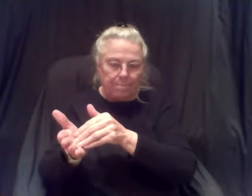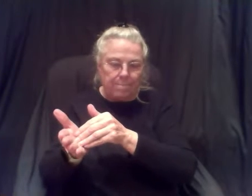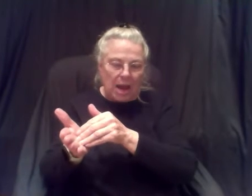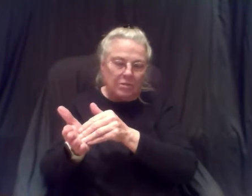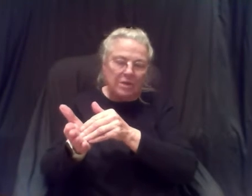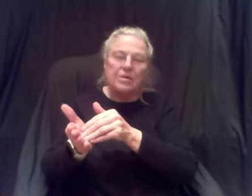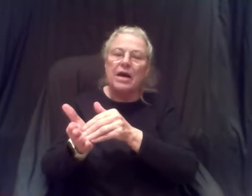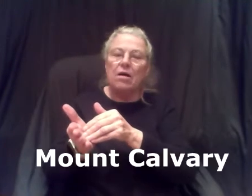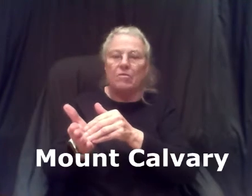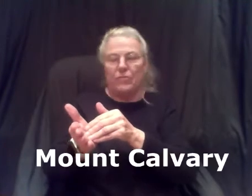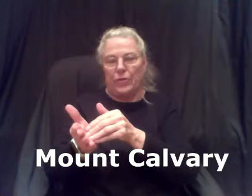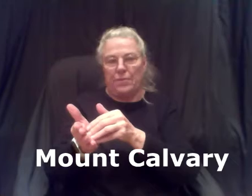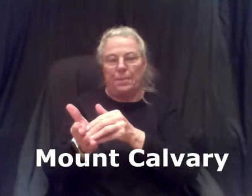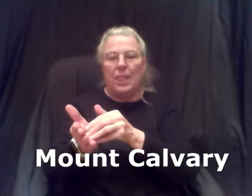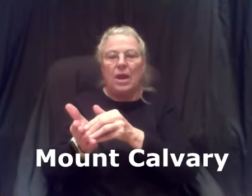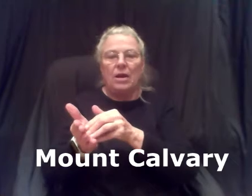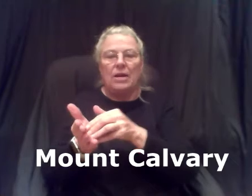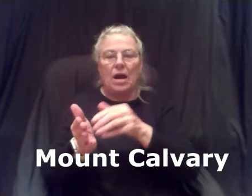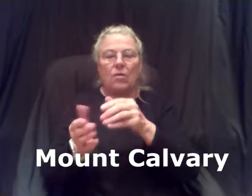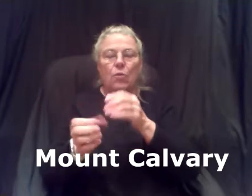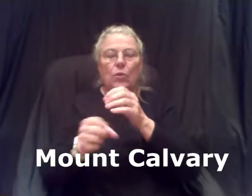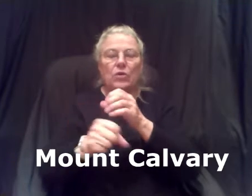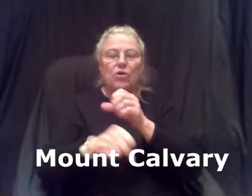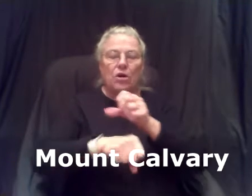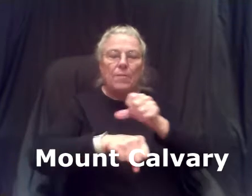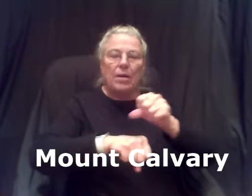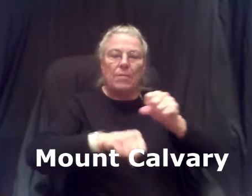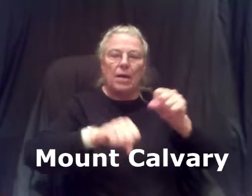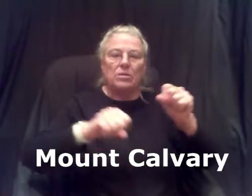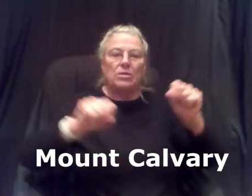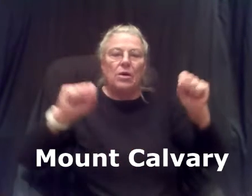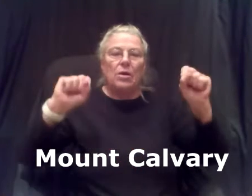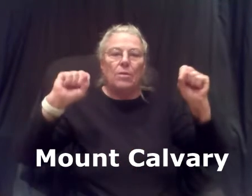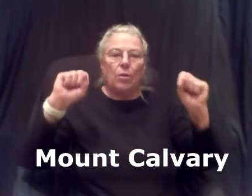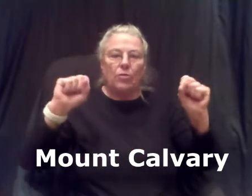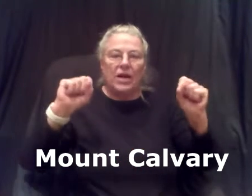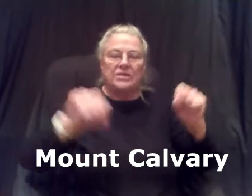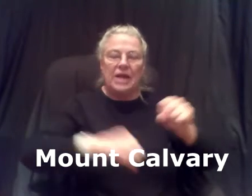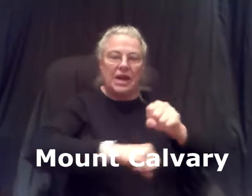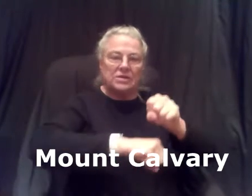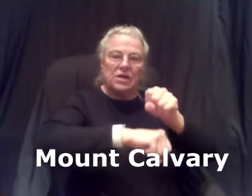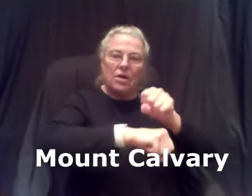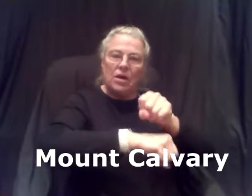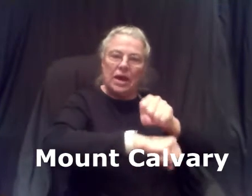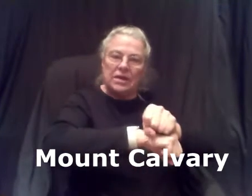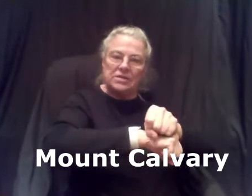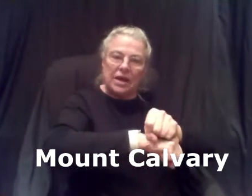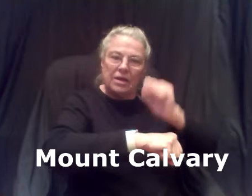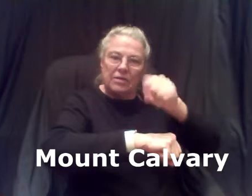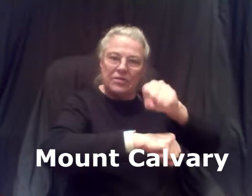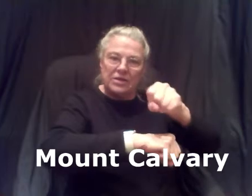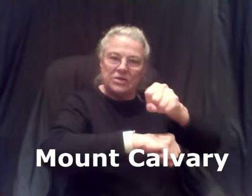Mount Calvary. Now, when we talk about a mountain, both S hands, it's like this is a